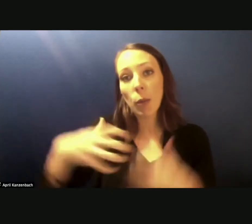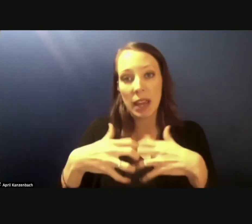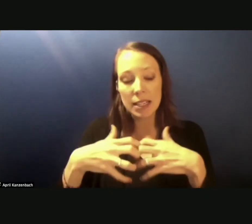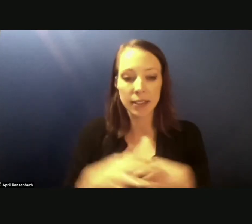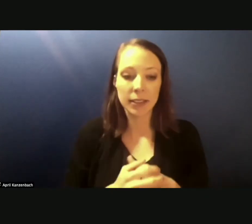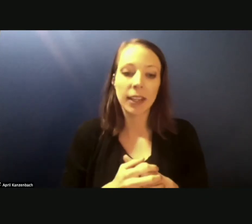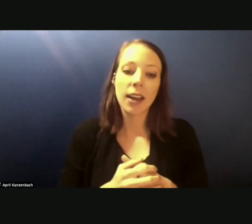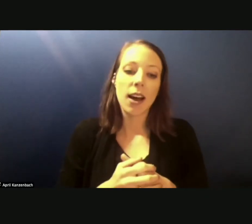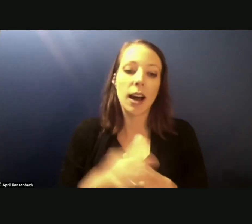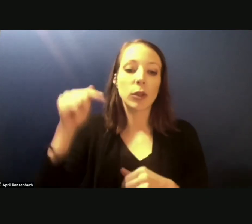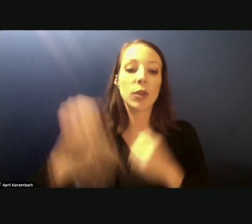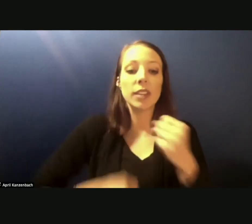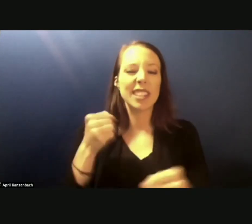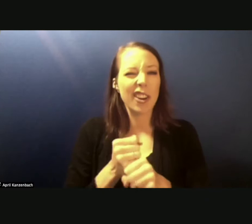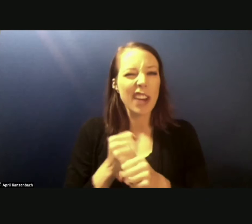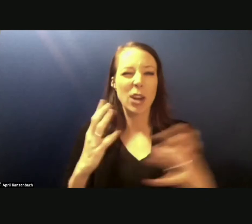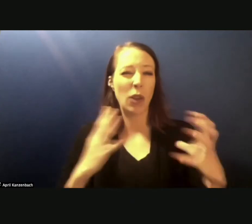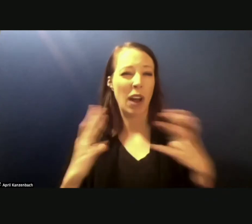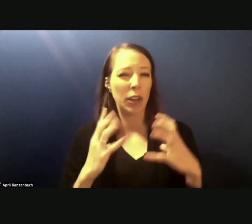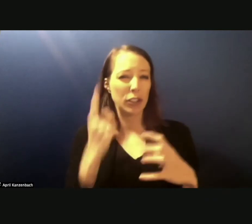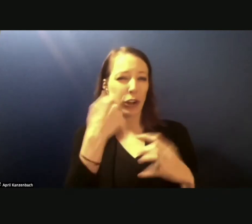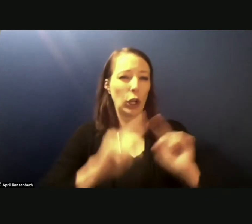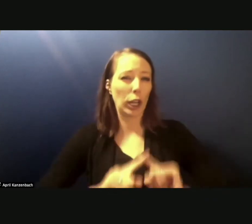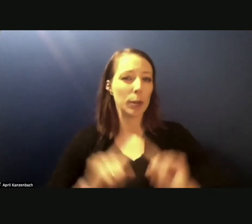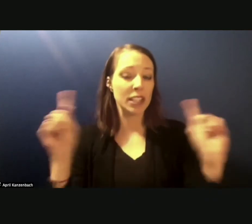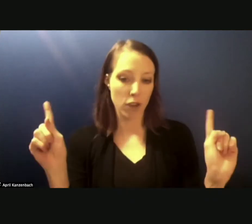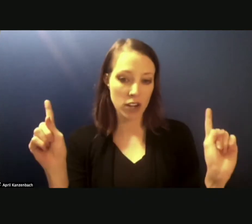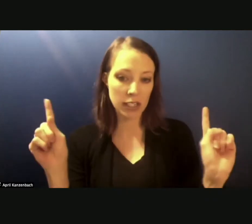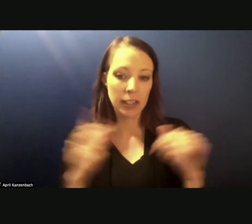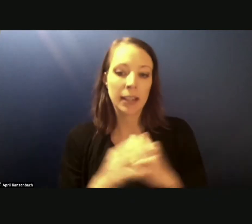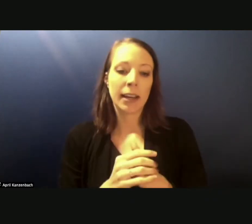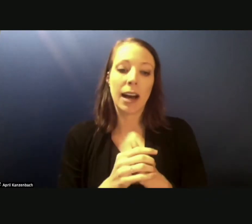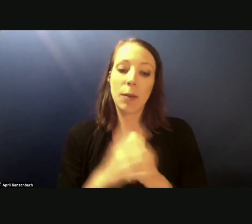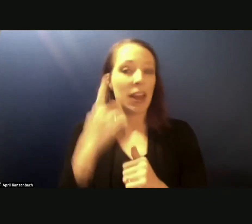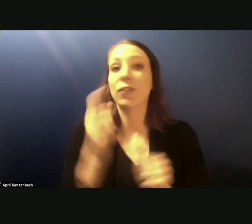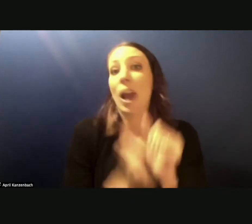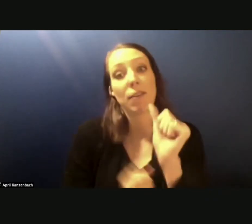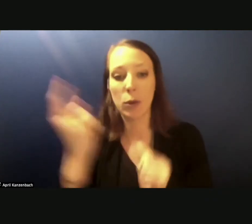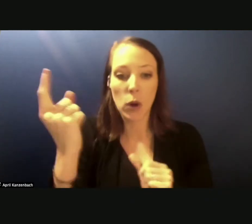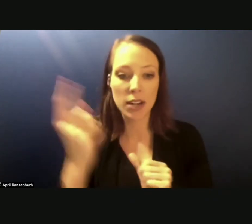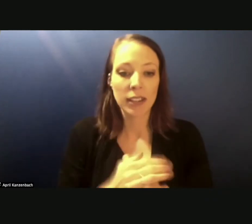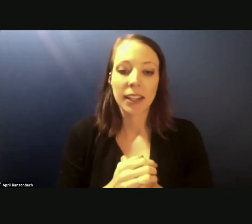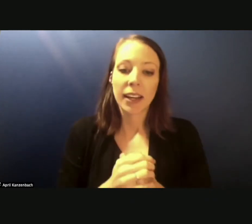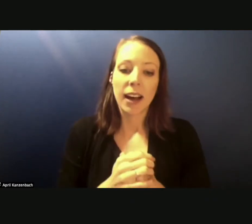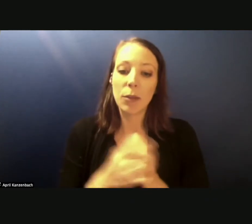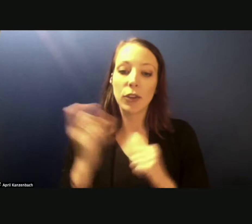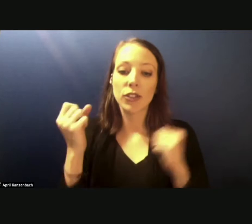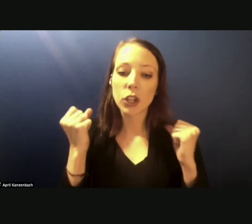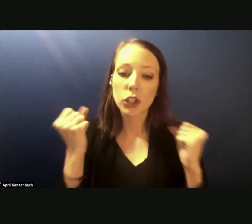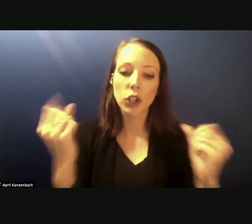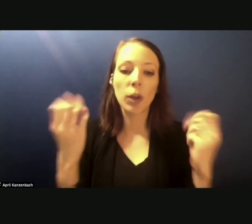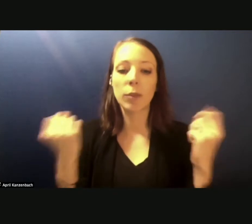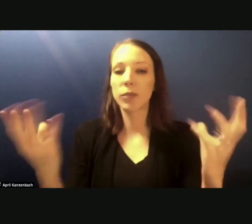Faribault plant. So this year, I know the holidays are going to look a little bit different, and that's for everyone.